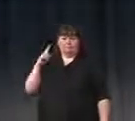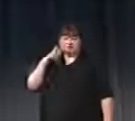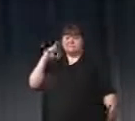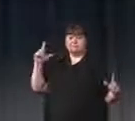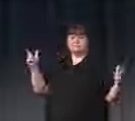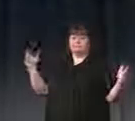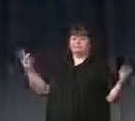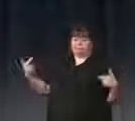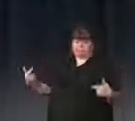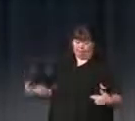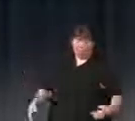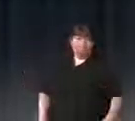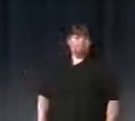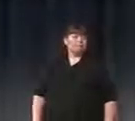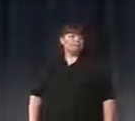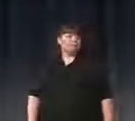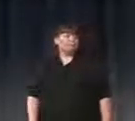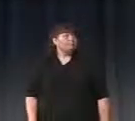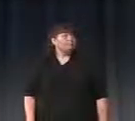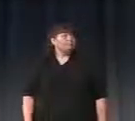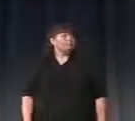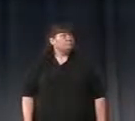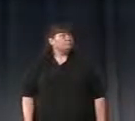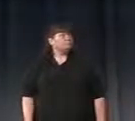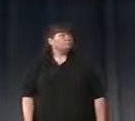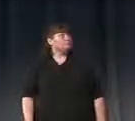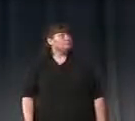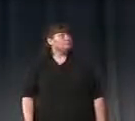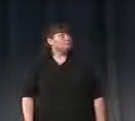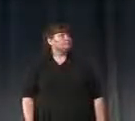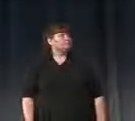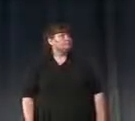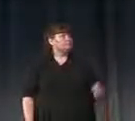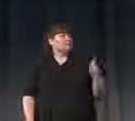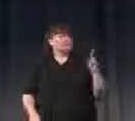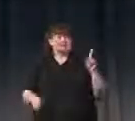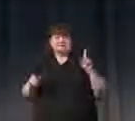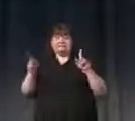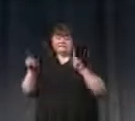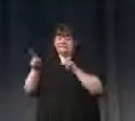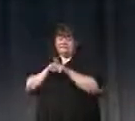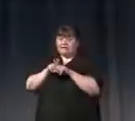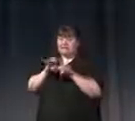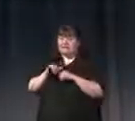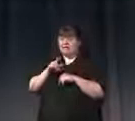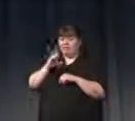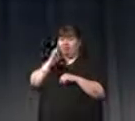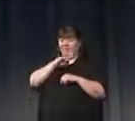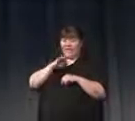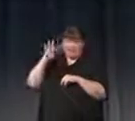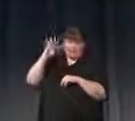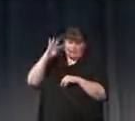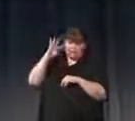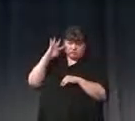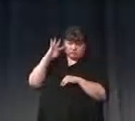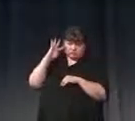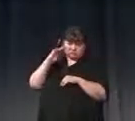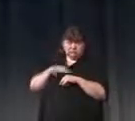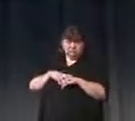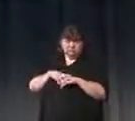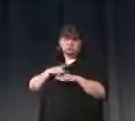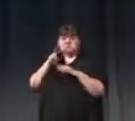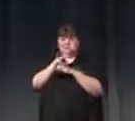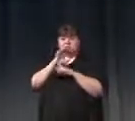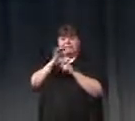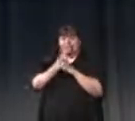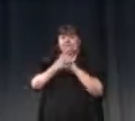room. And so if we do this same exercise with these synthetic impulse responses, if we use a case where